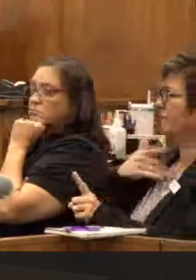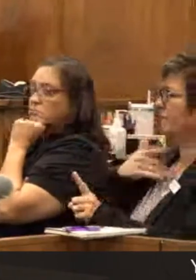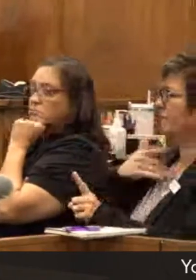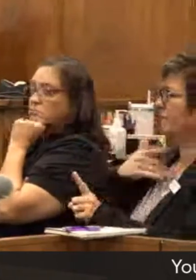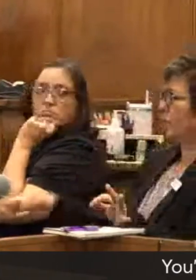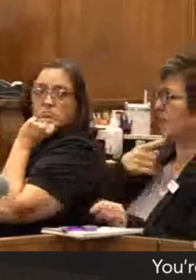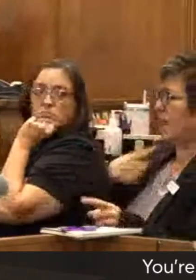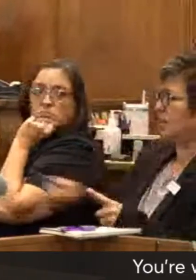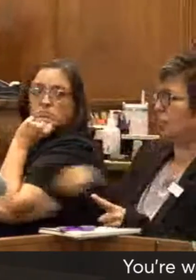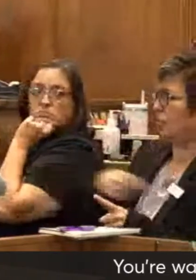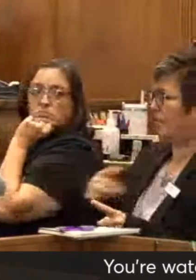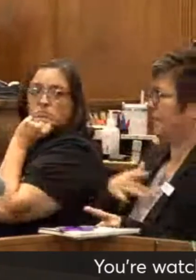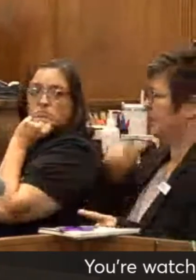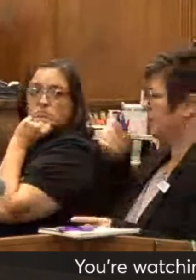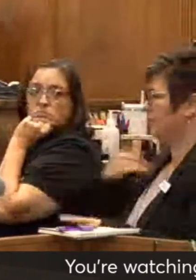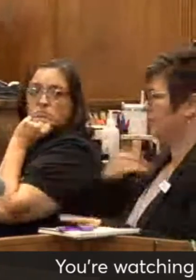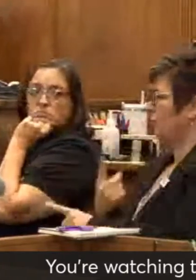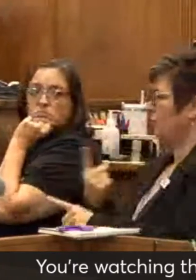improper testimony.